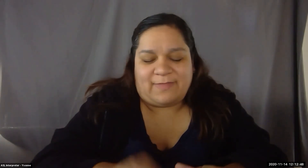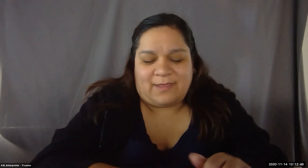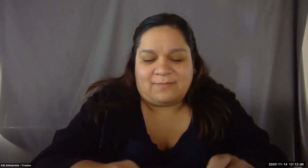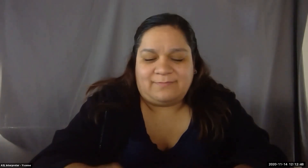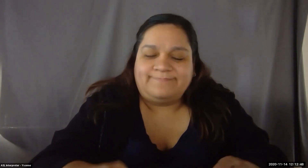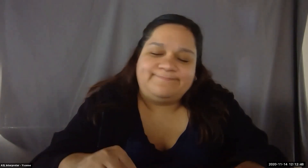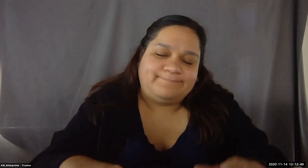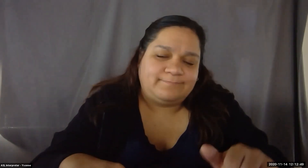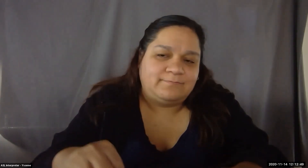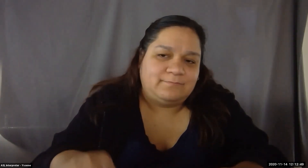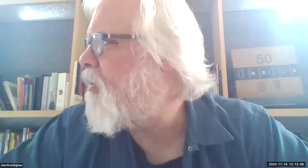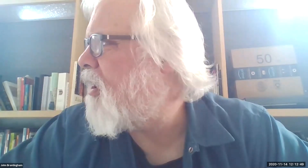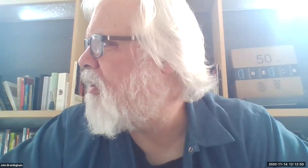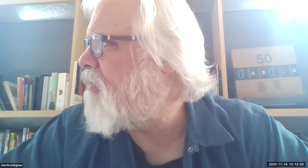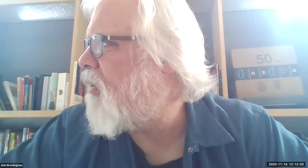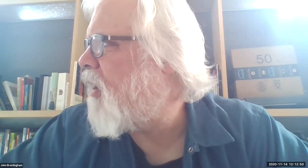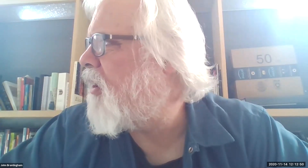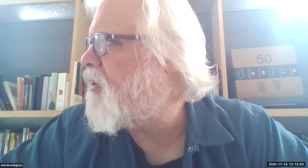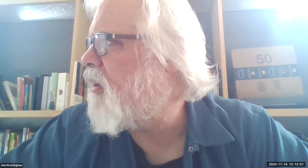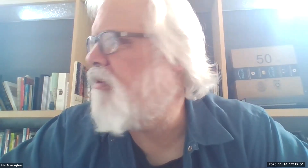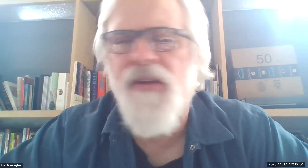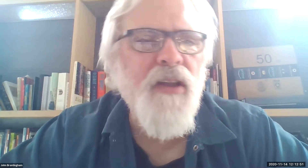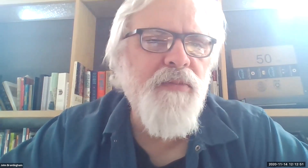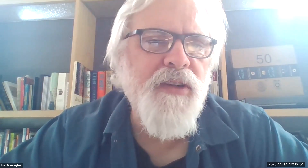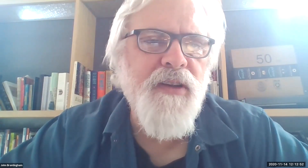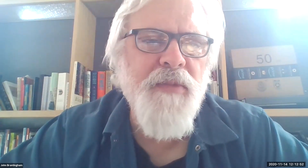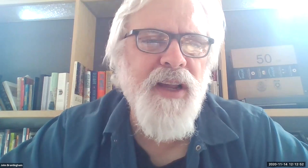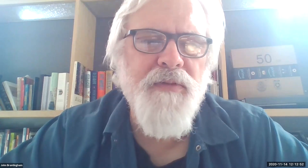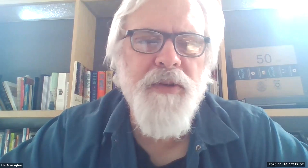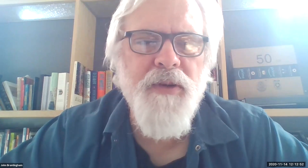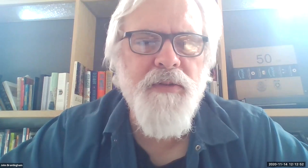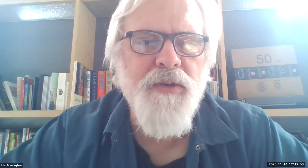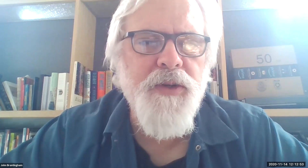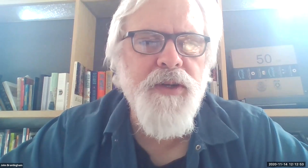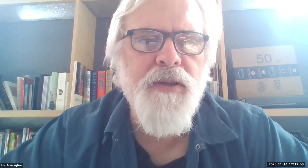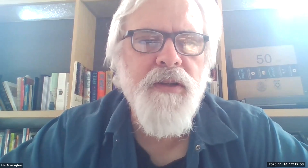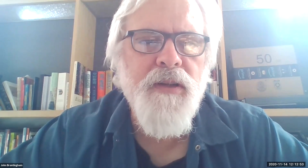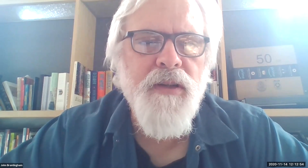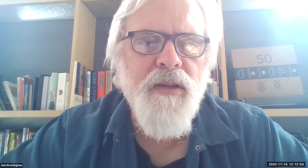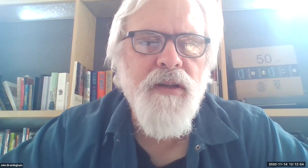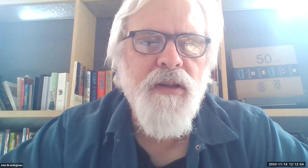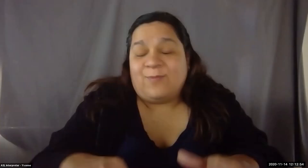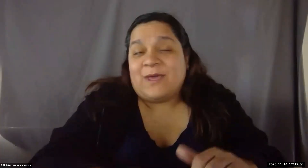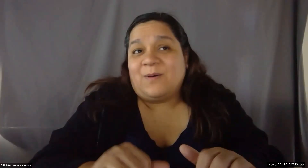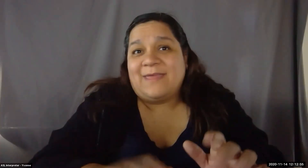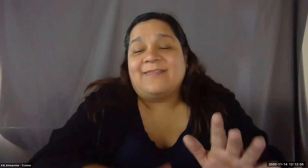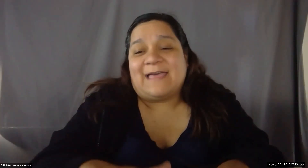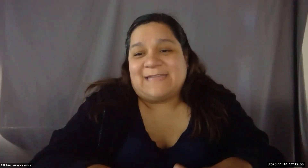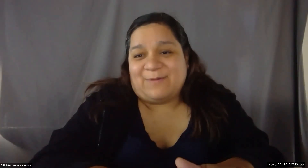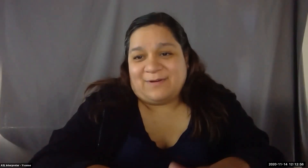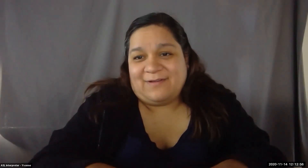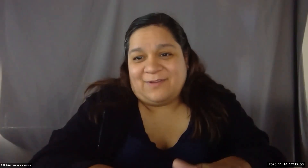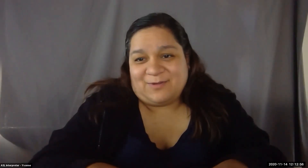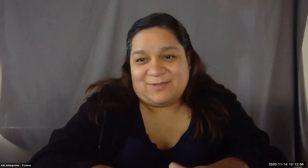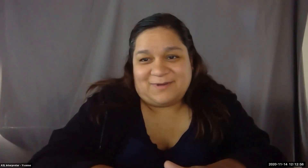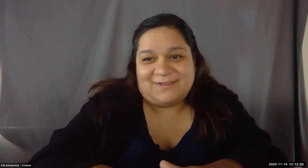Instacart everything. Yeah, I think we're going to do that for a while ourselves. I'm not comfortable going to the groceries now. Yeah, we go the last